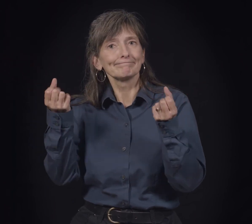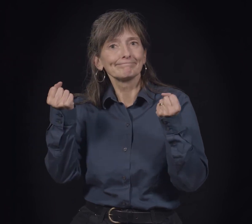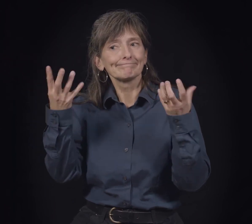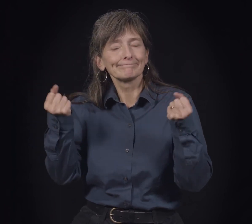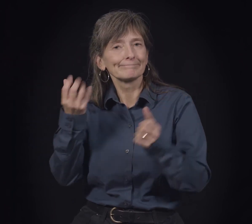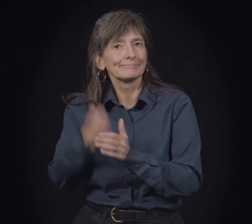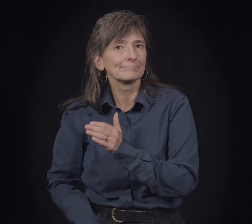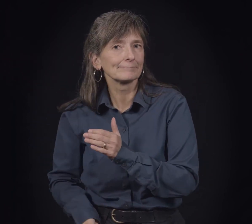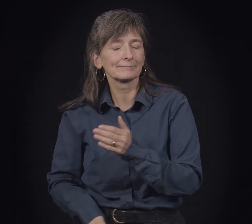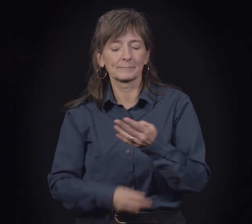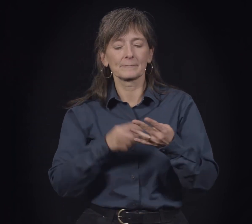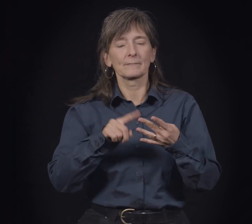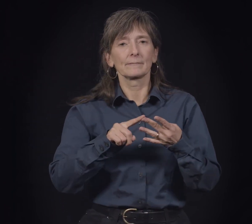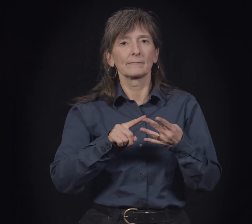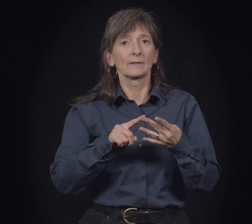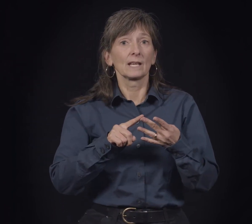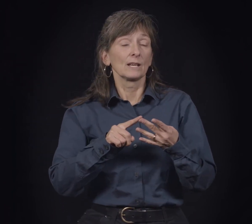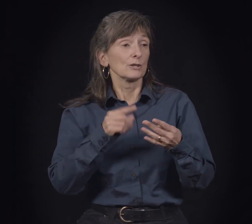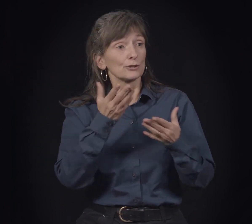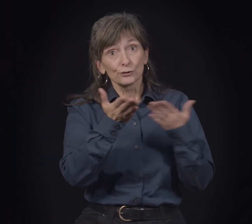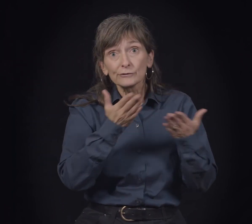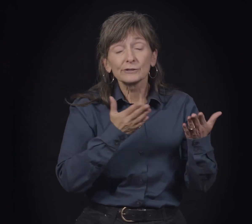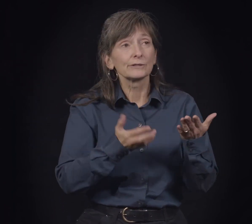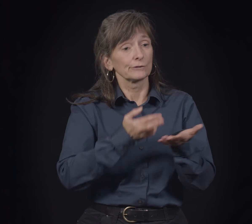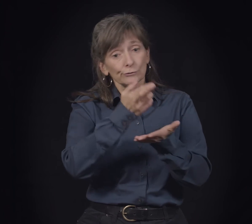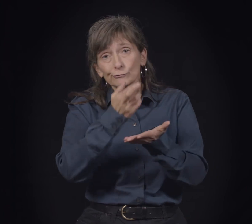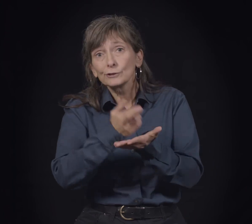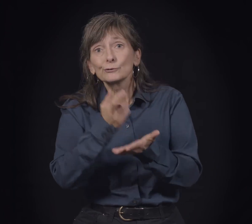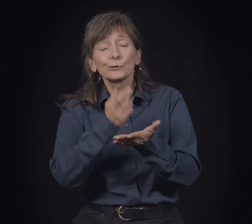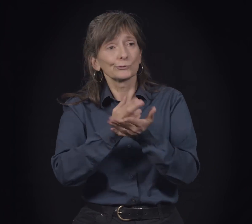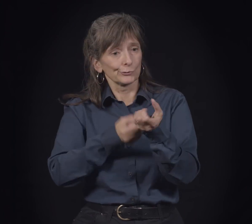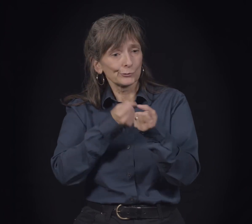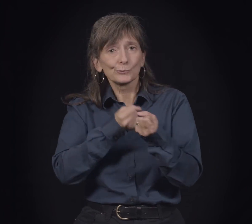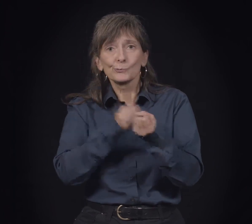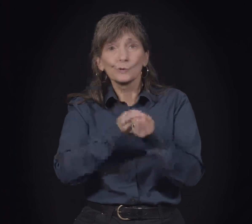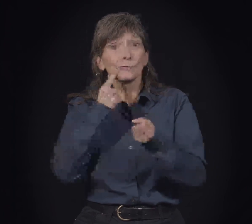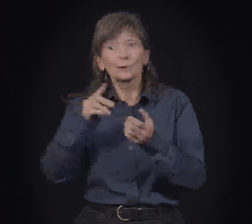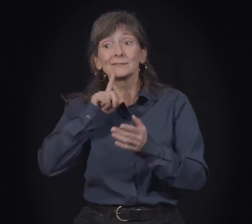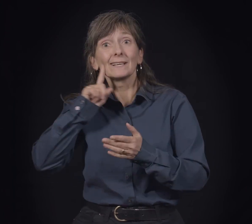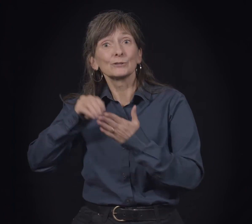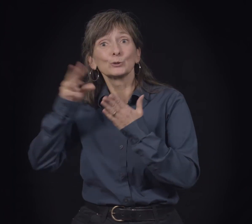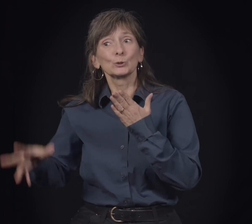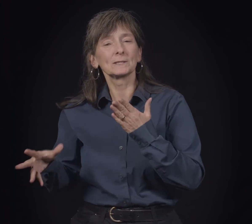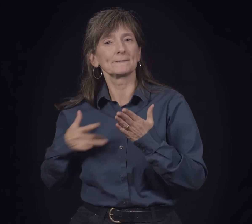public announcements, services, resources, and the lack of support for students who are deaf.